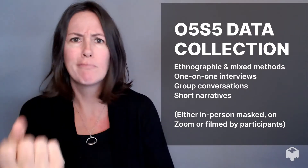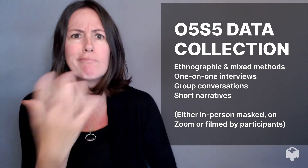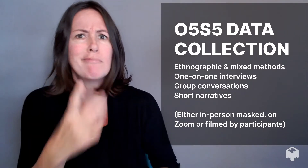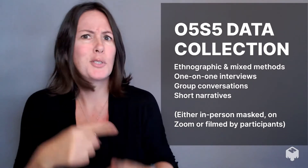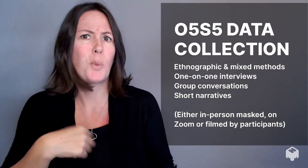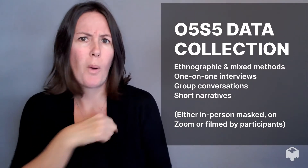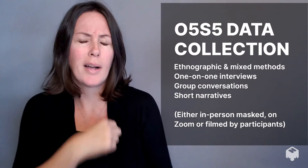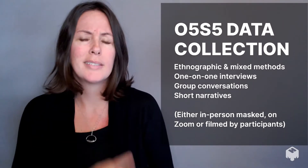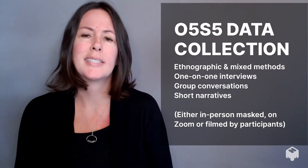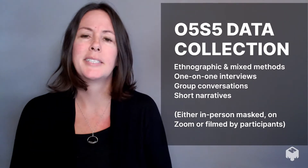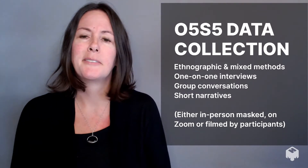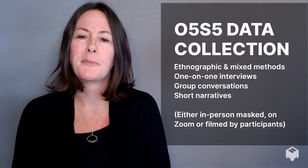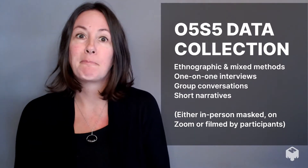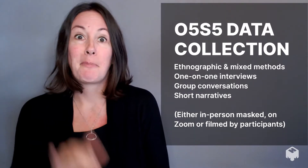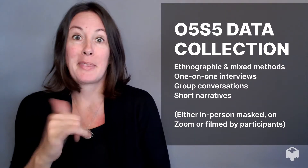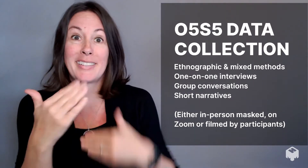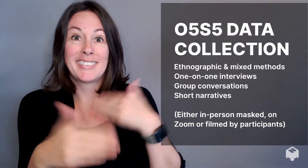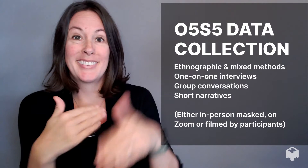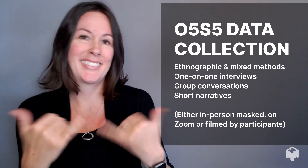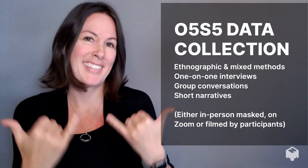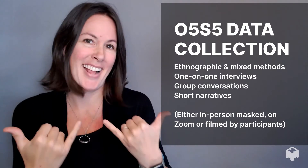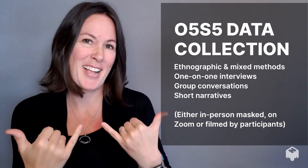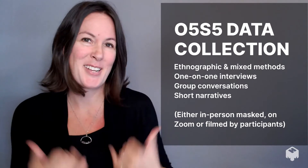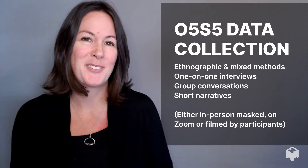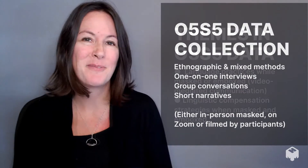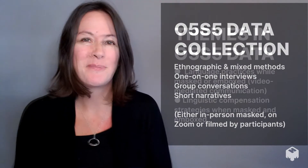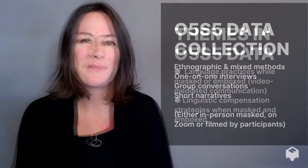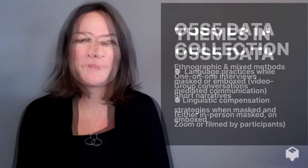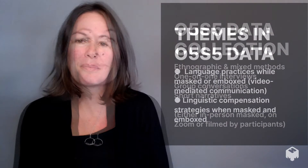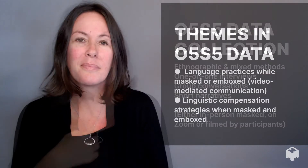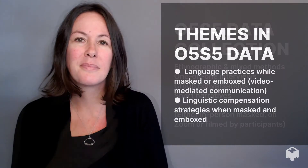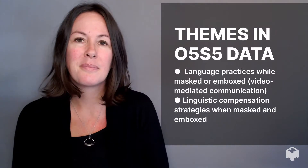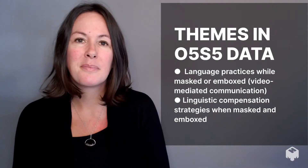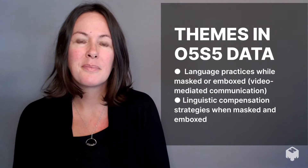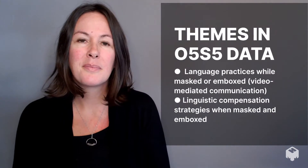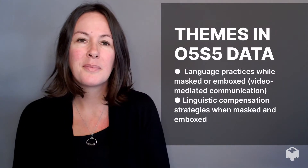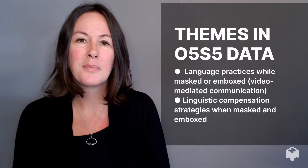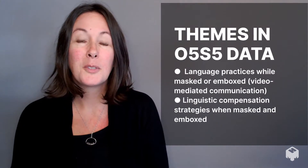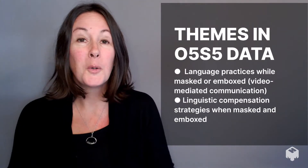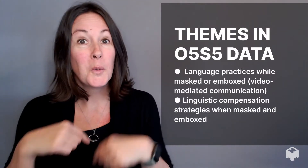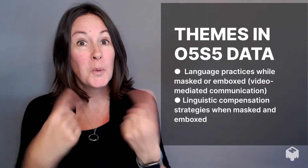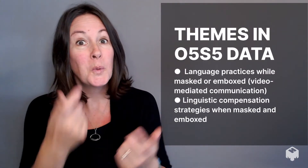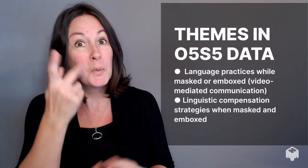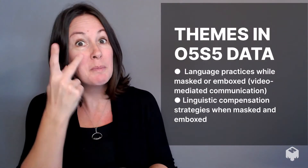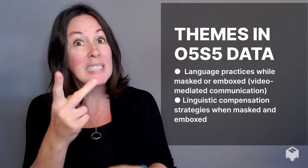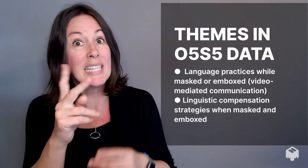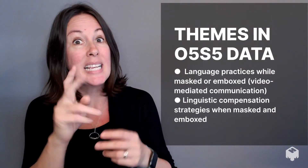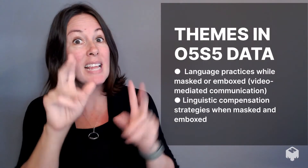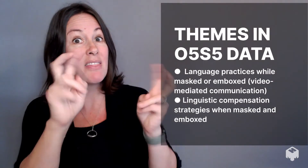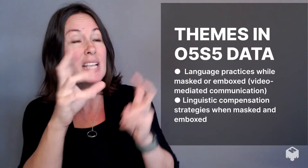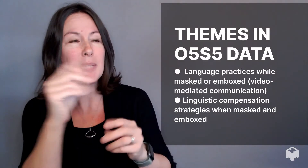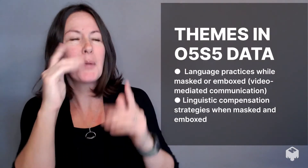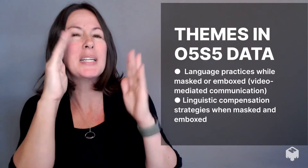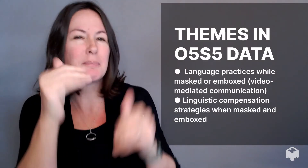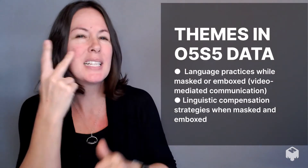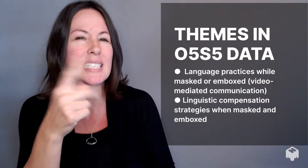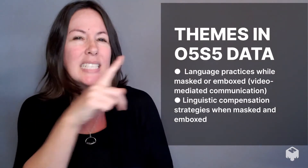asking community members to send us short videos. So we've been seeing some themes emerge and some